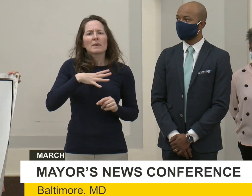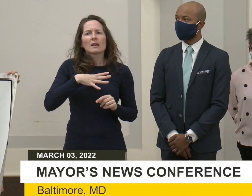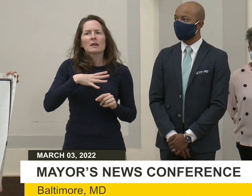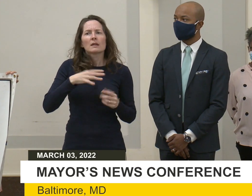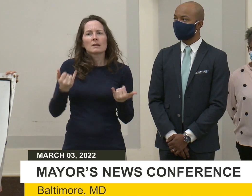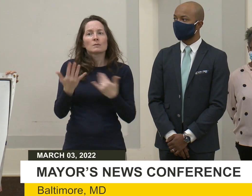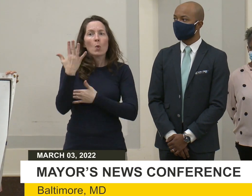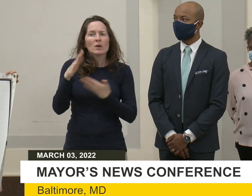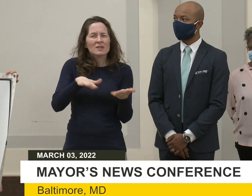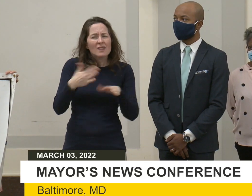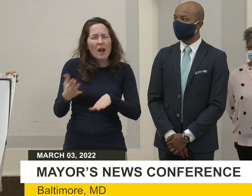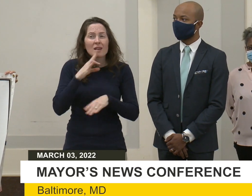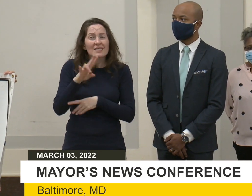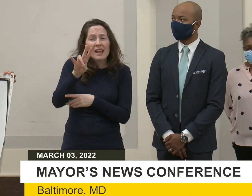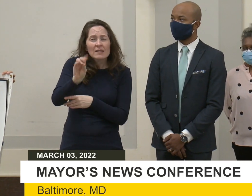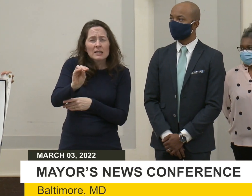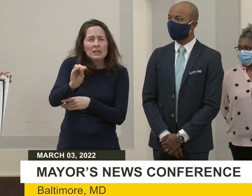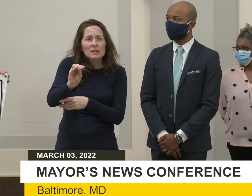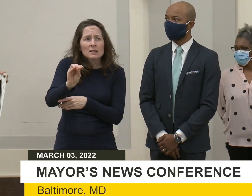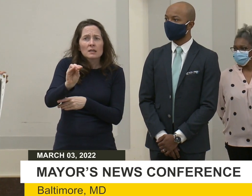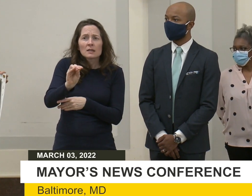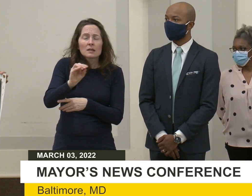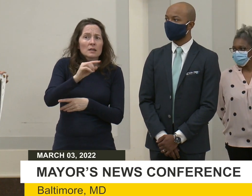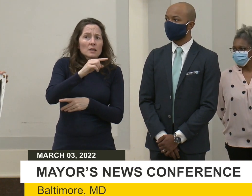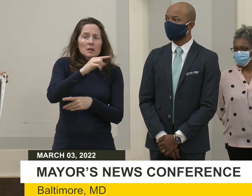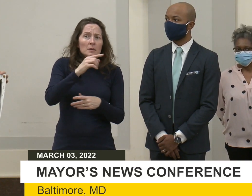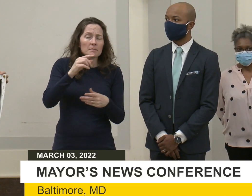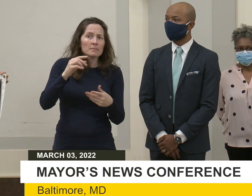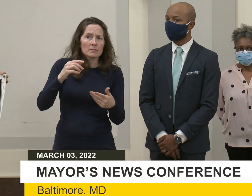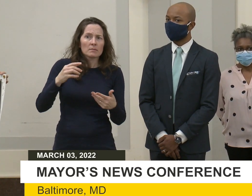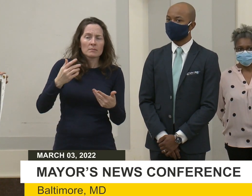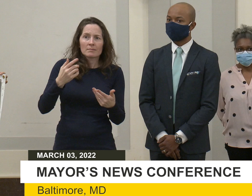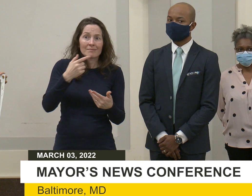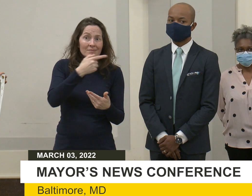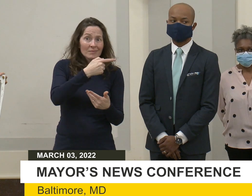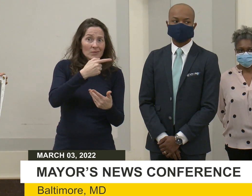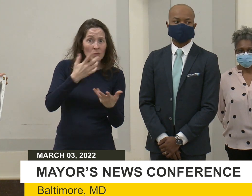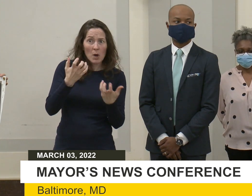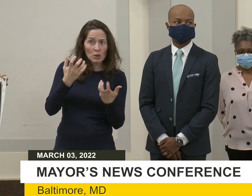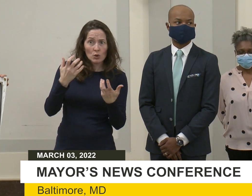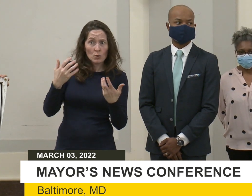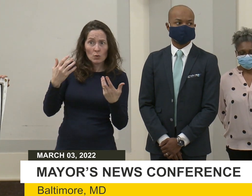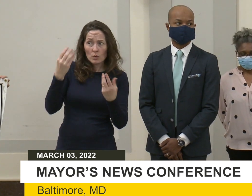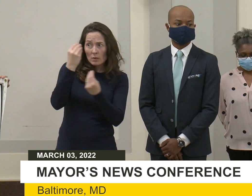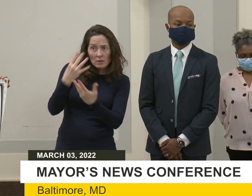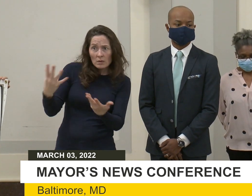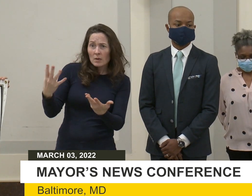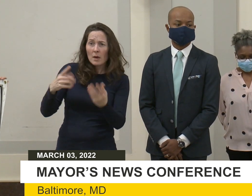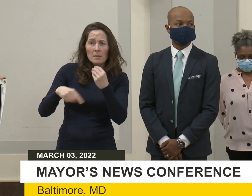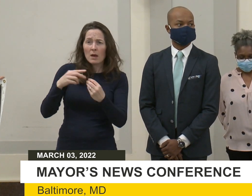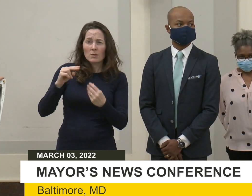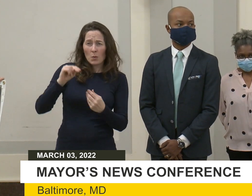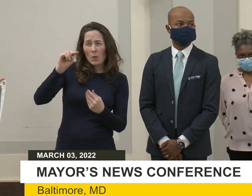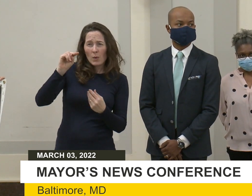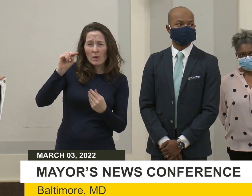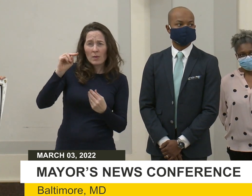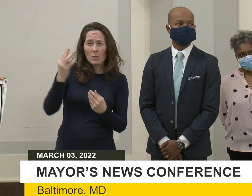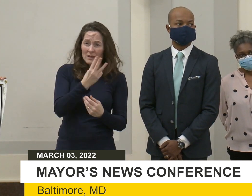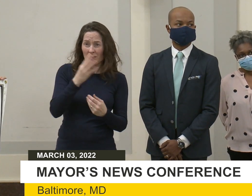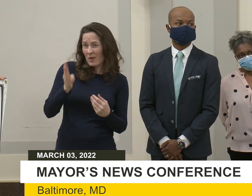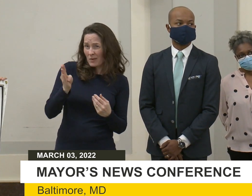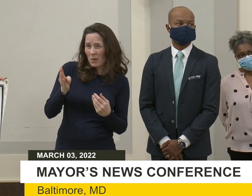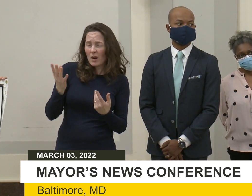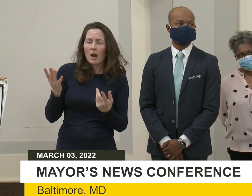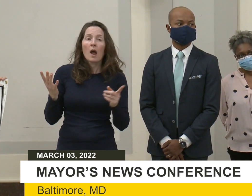any message to those who live in that community in Northwest Baltimore. Yeah, so this one hits really home to me.